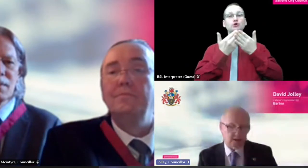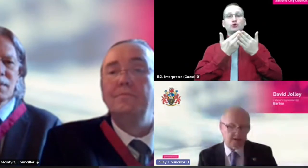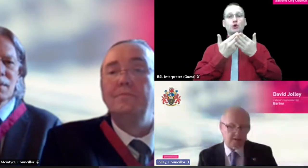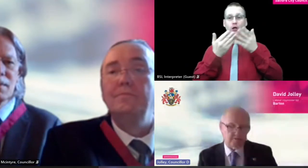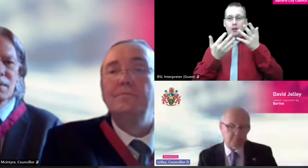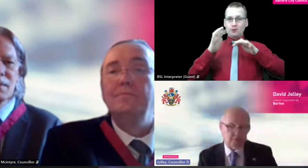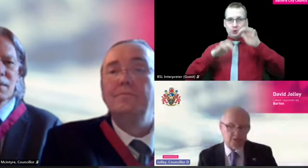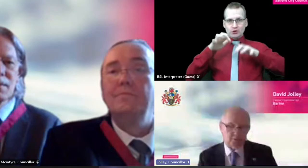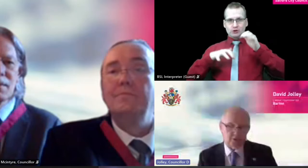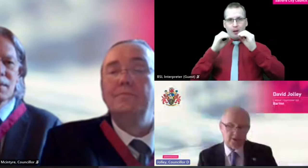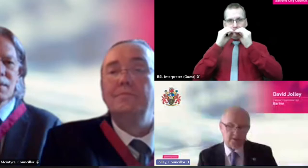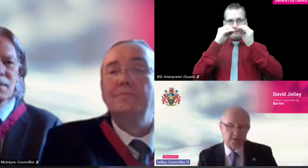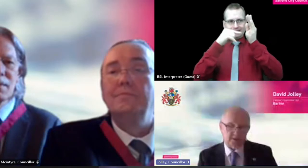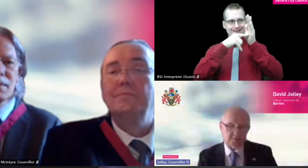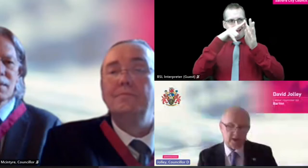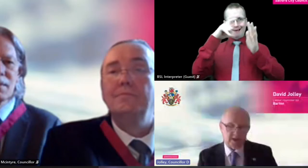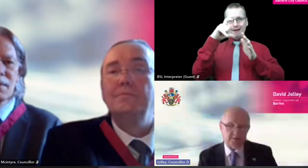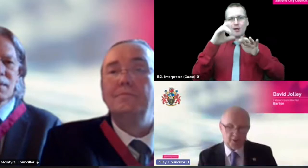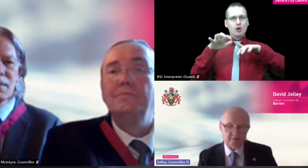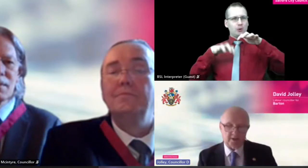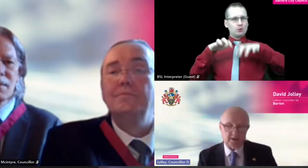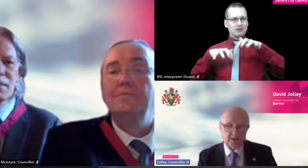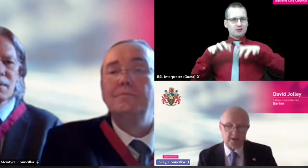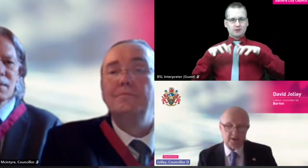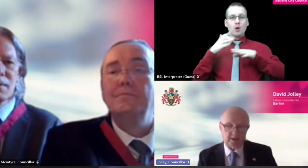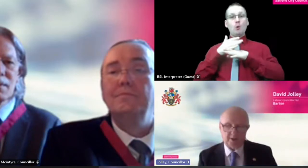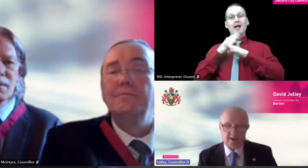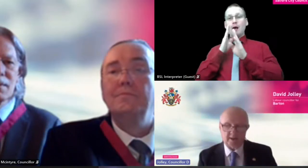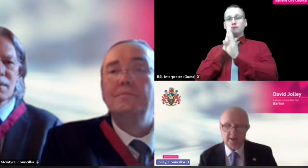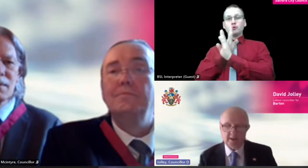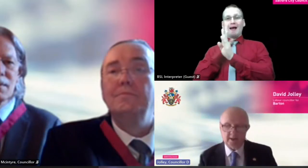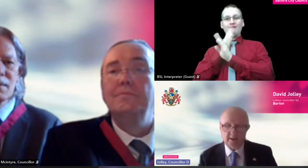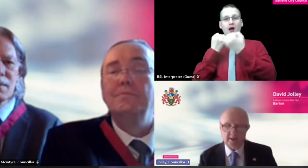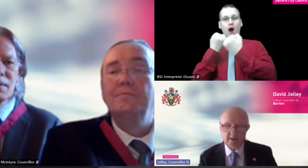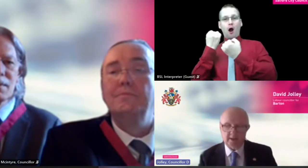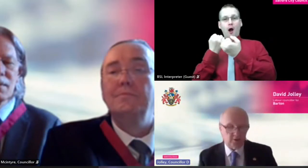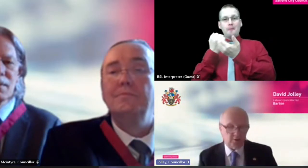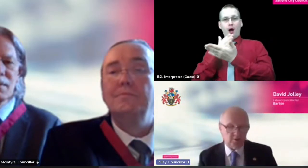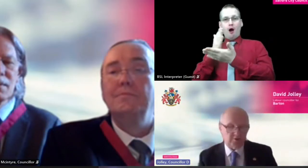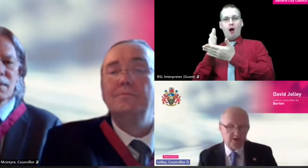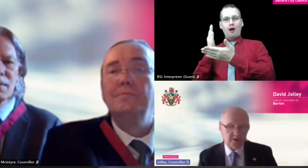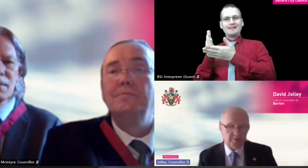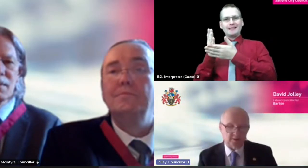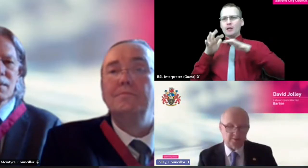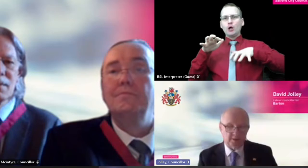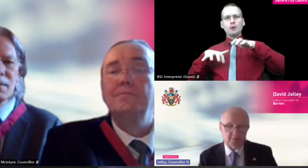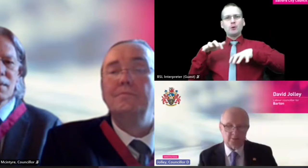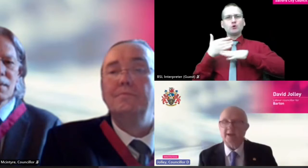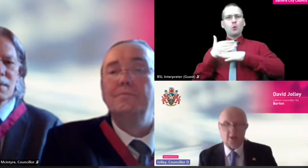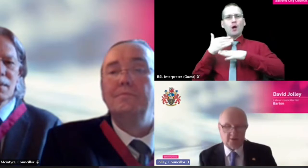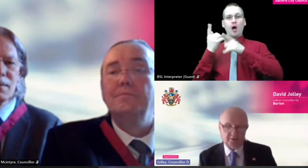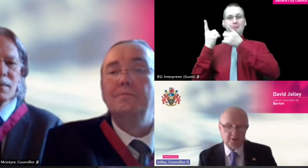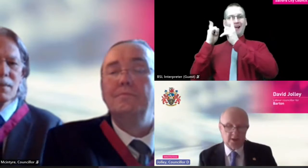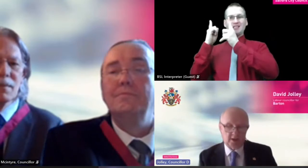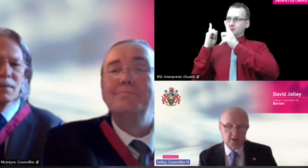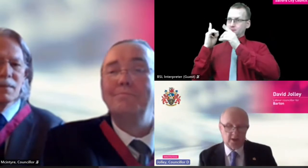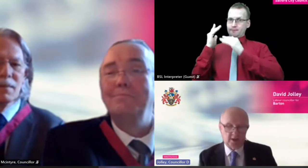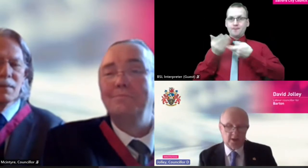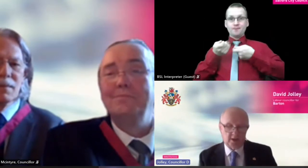Worsley College. Whilst working at a private car park, he did some computer work for management and was then